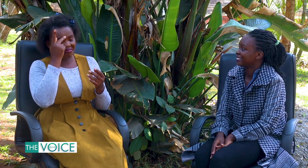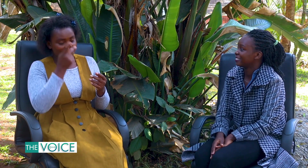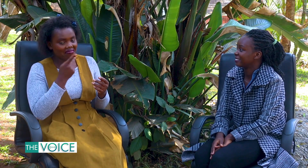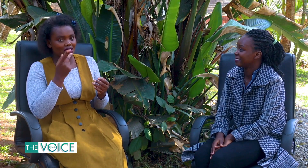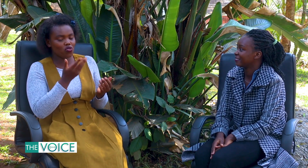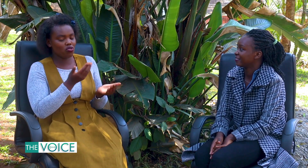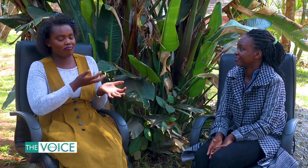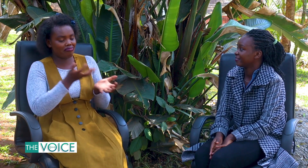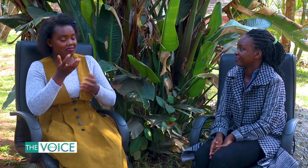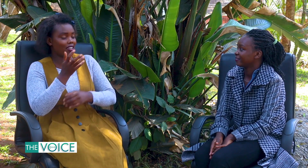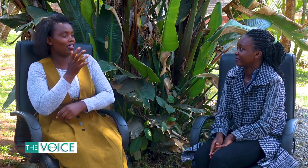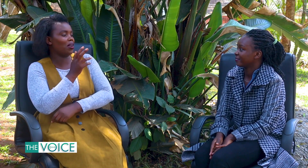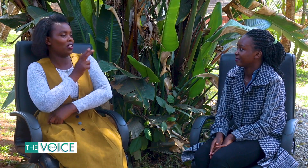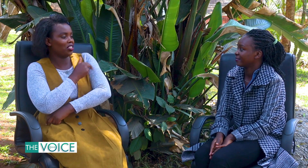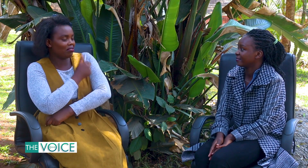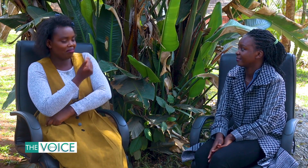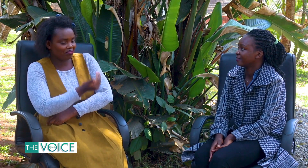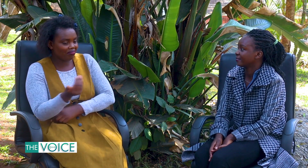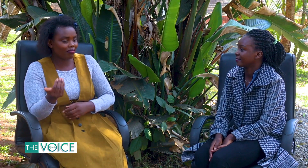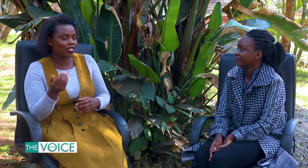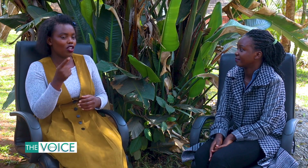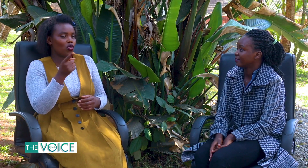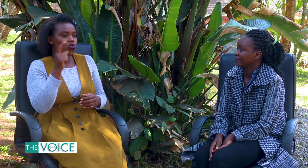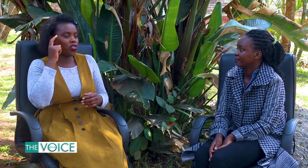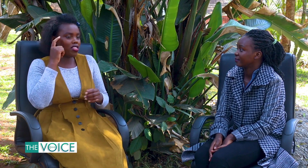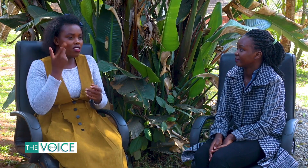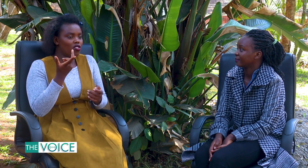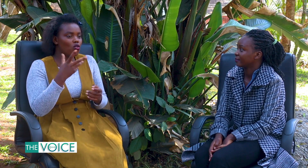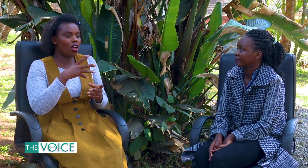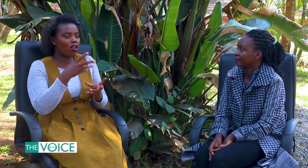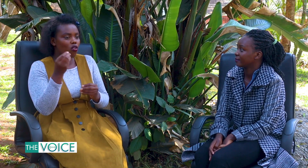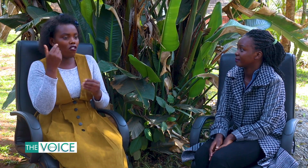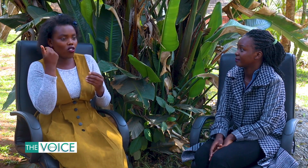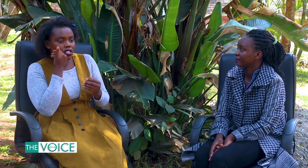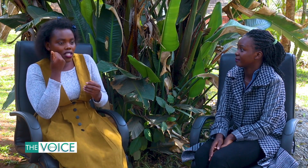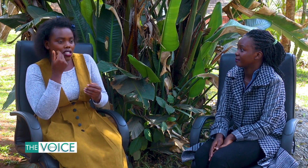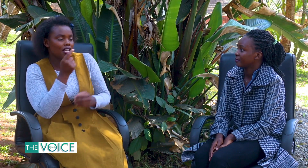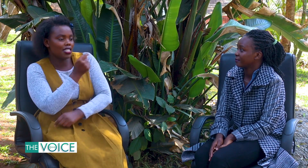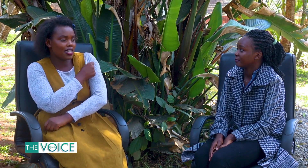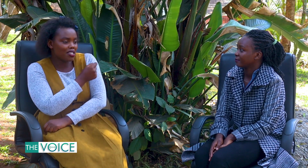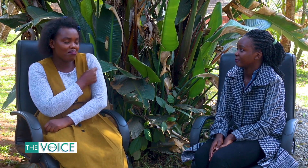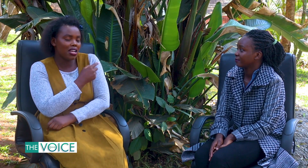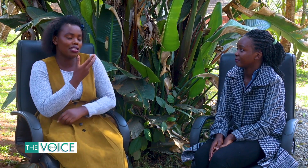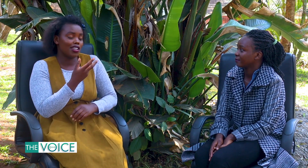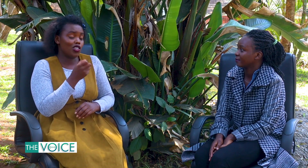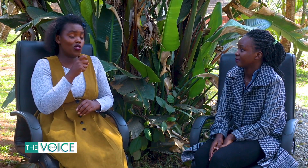their children to the hospital, in case they get sick, you need to be very careful so that you may not